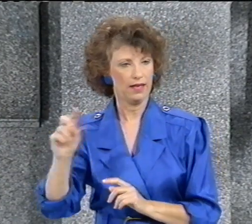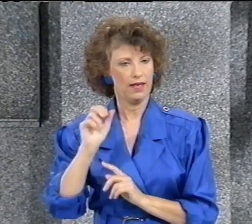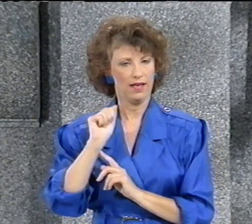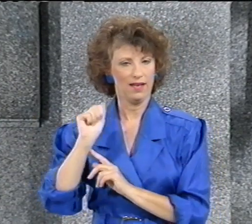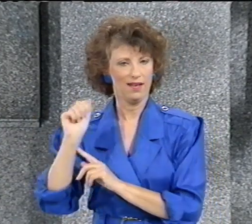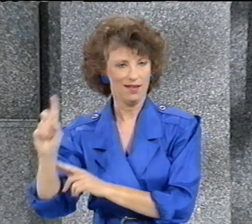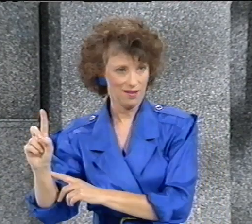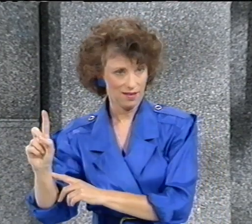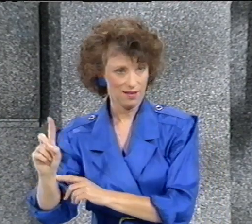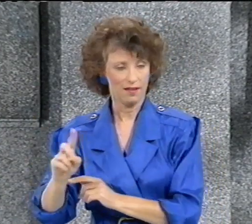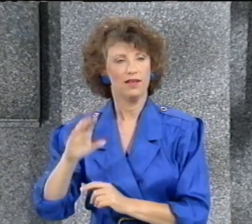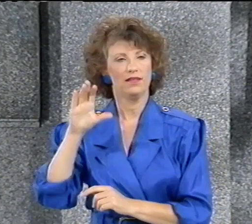AAAD,